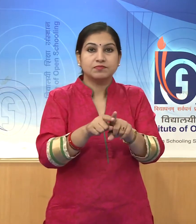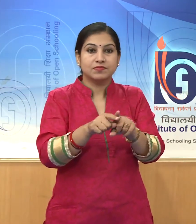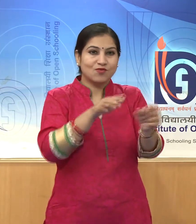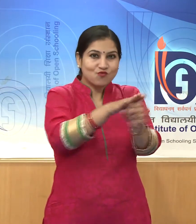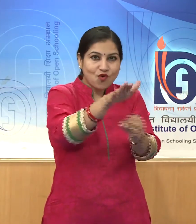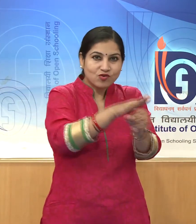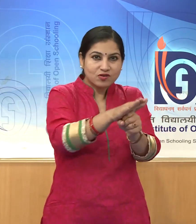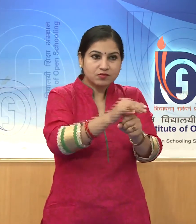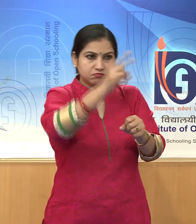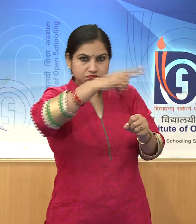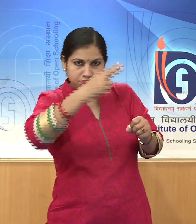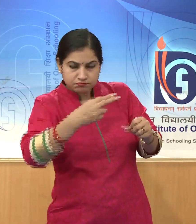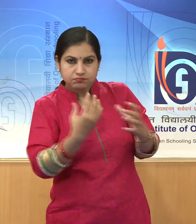woodcut, lithograph,